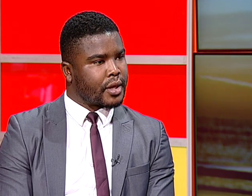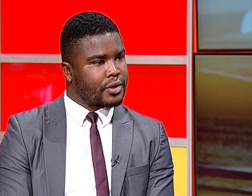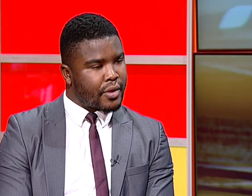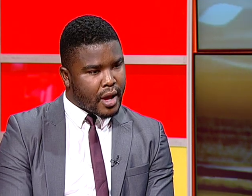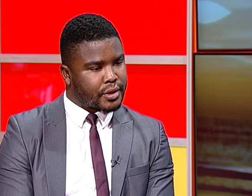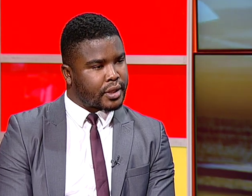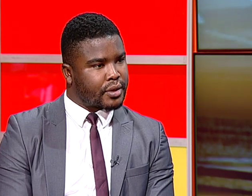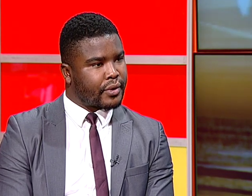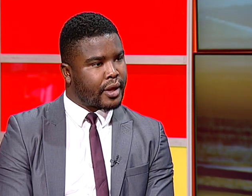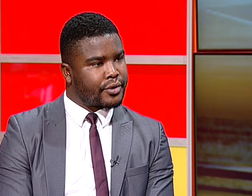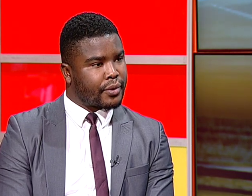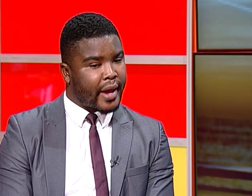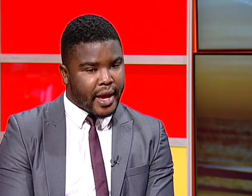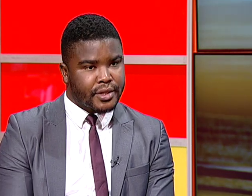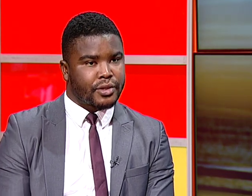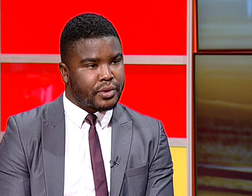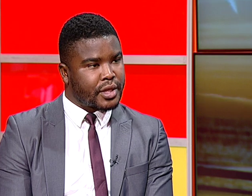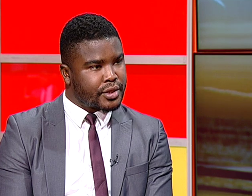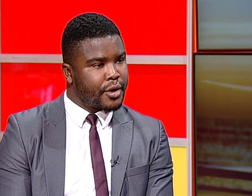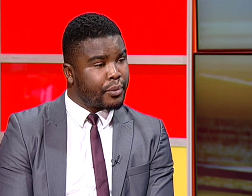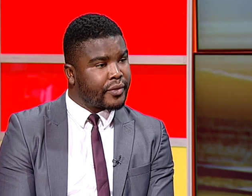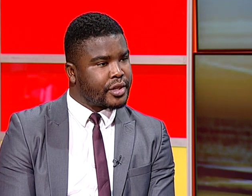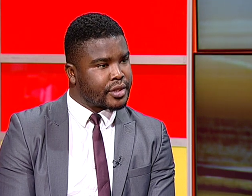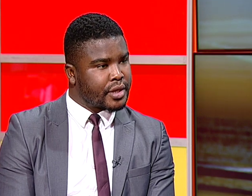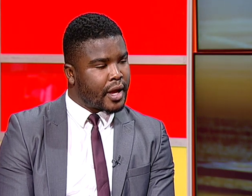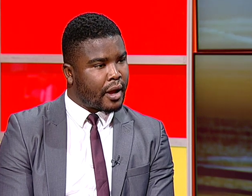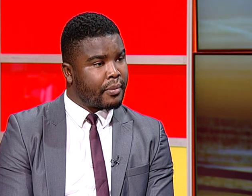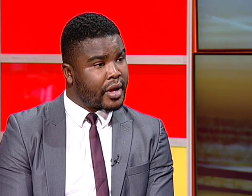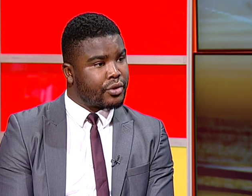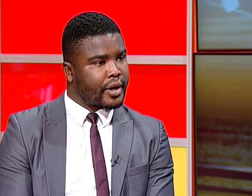on the outskirts of the country, where access to such privileges they do not have?